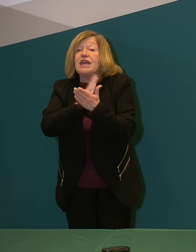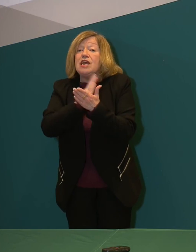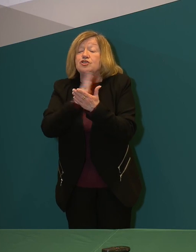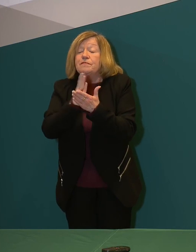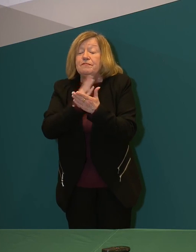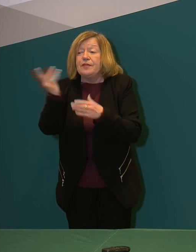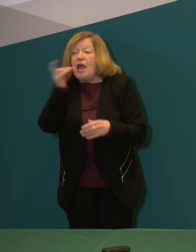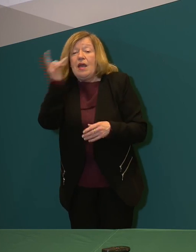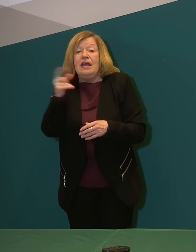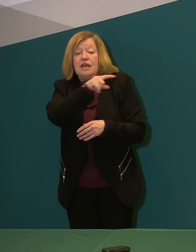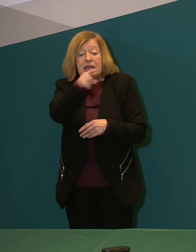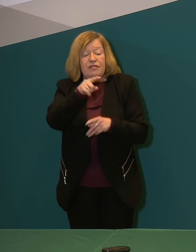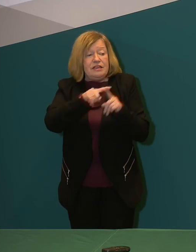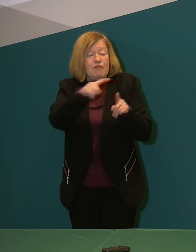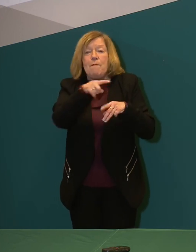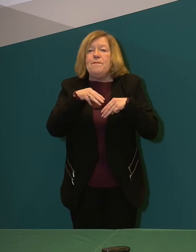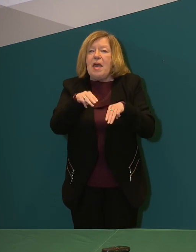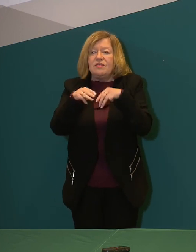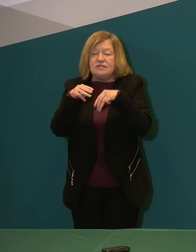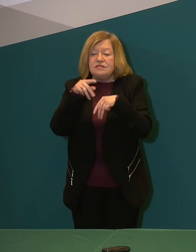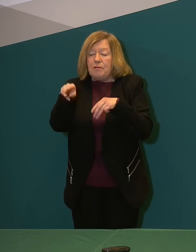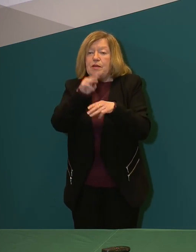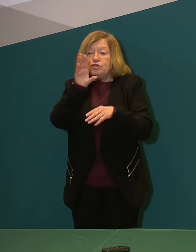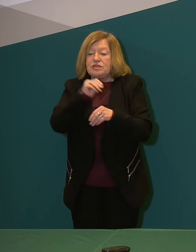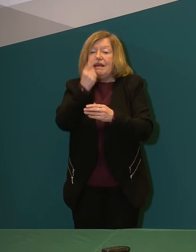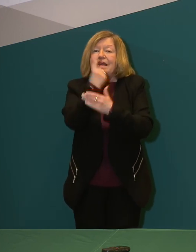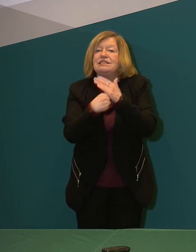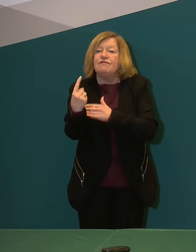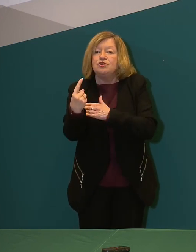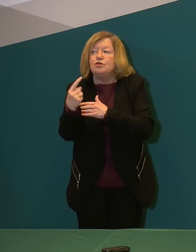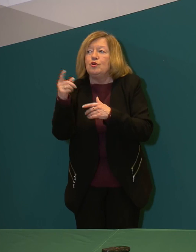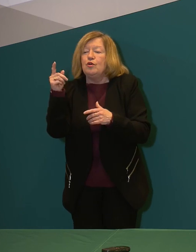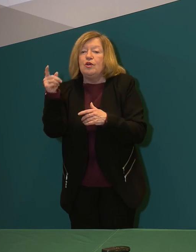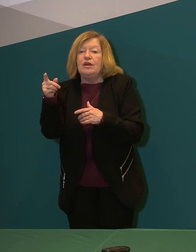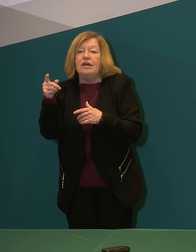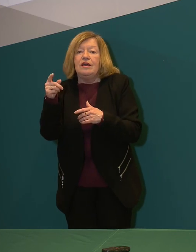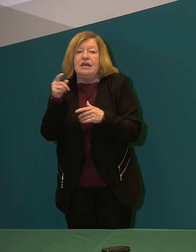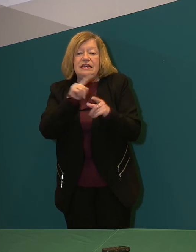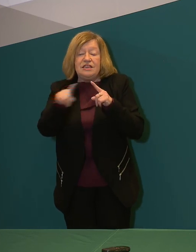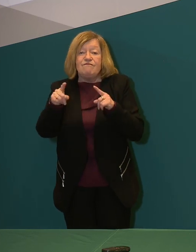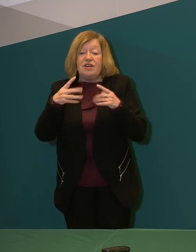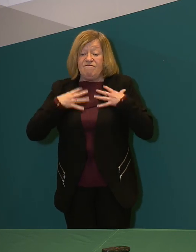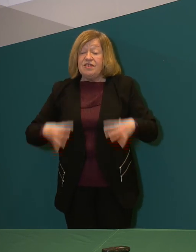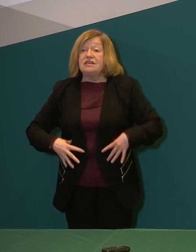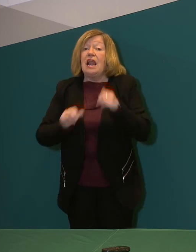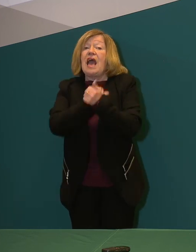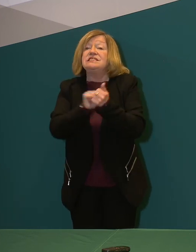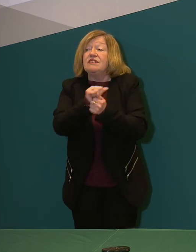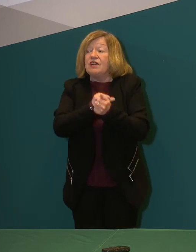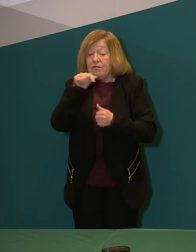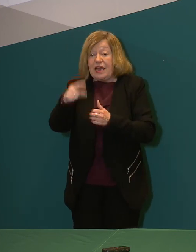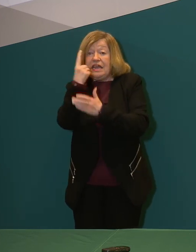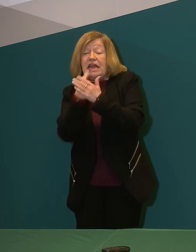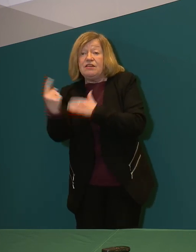this. The measures said that people should take individual or could take individual physical activity outside. I presume that